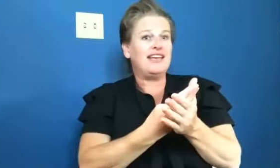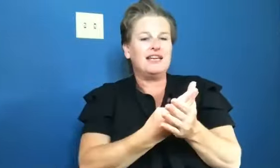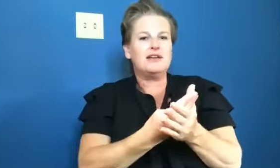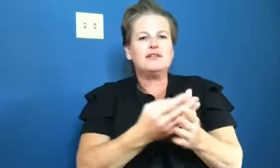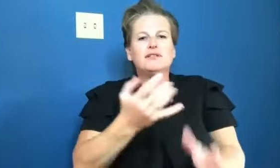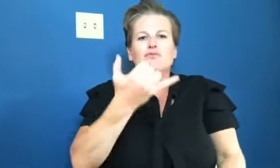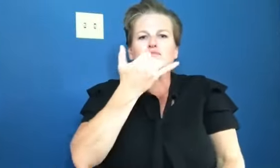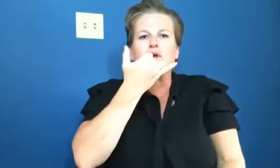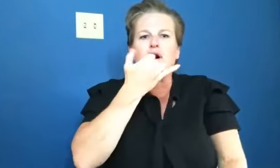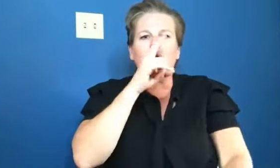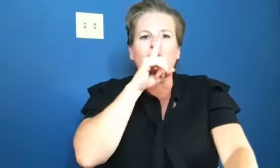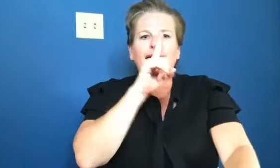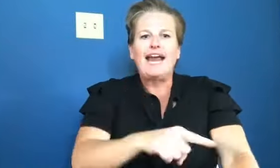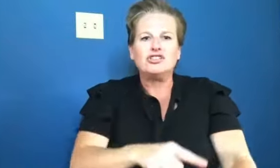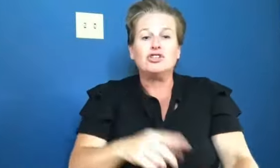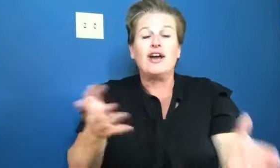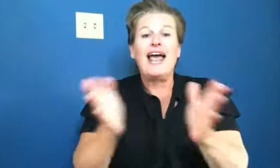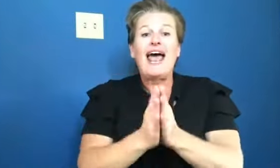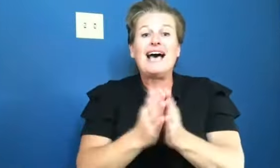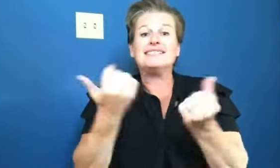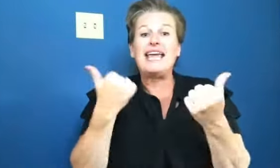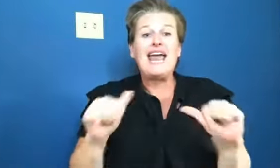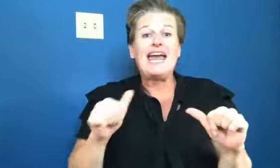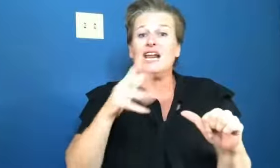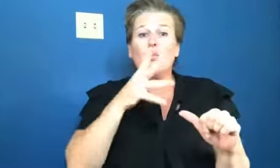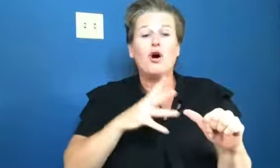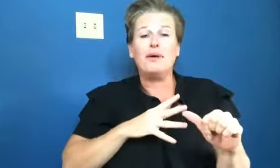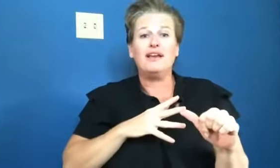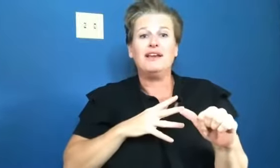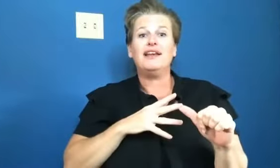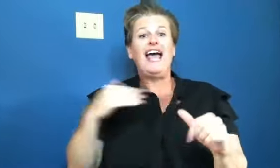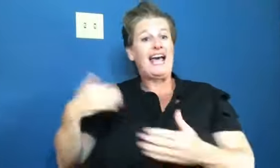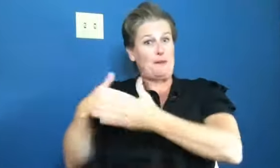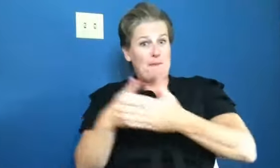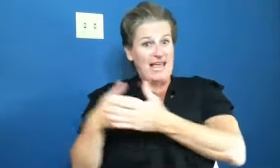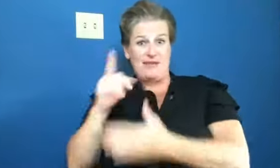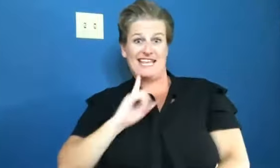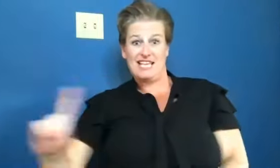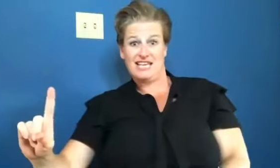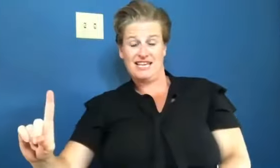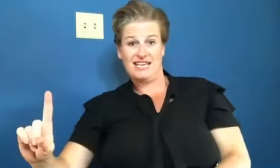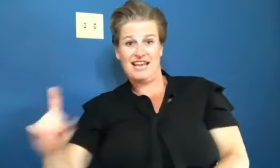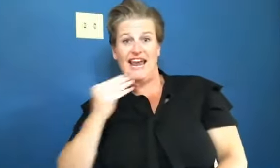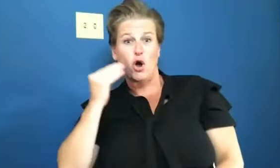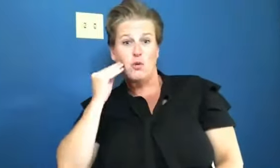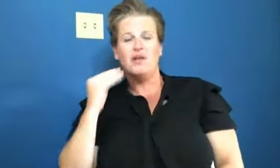woman on planet Earth who has a one-year-old at home, a baby, I don't want to lose half my money is totally